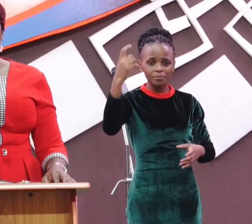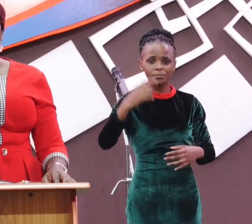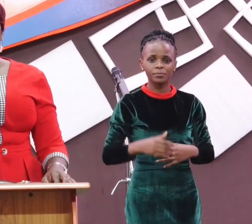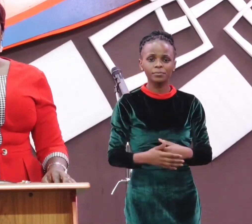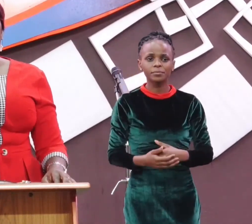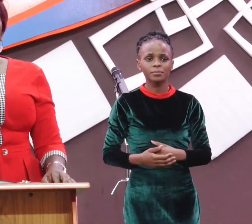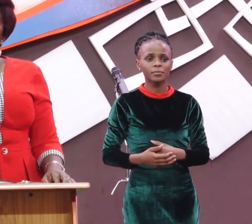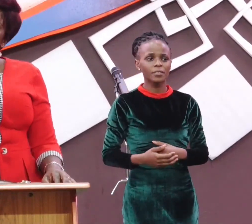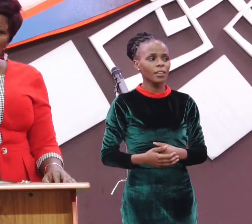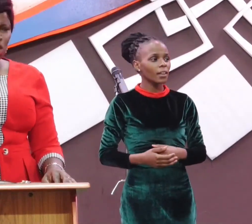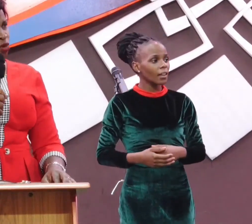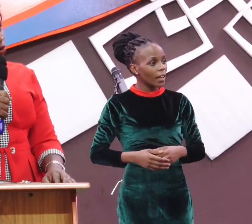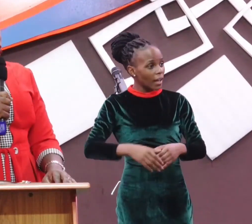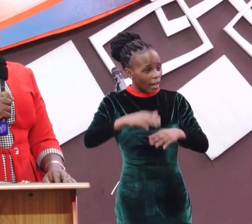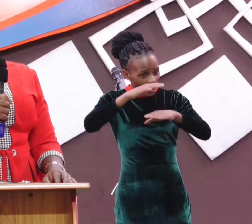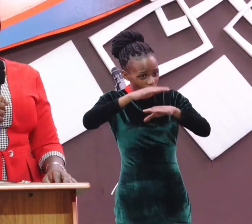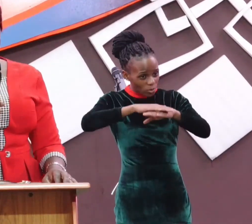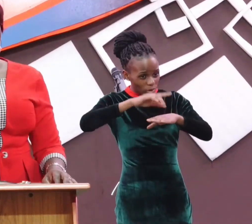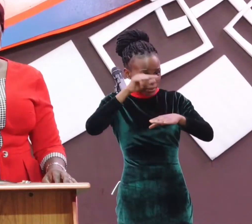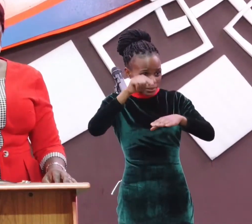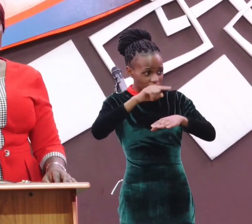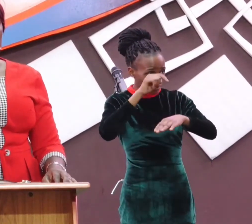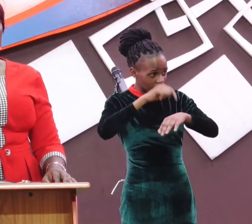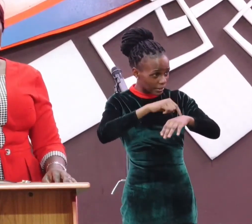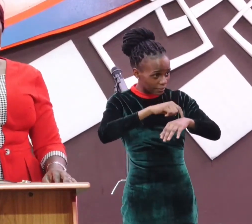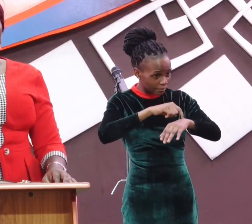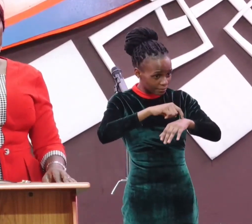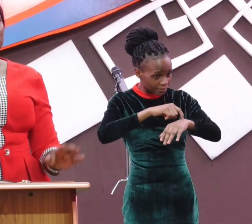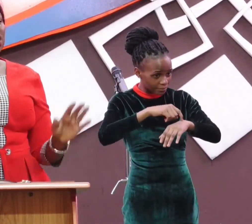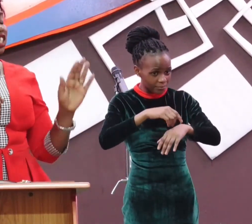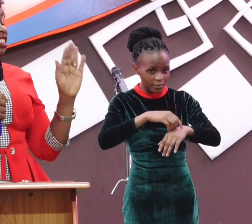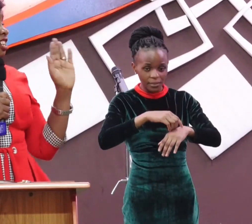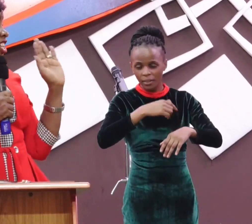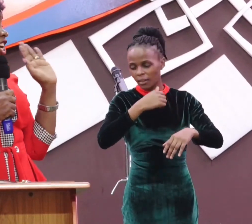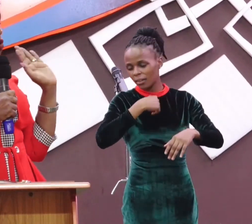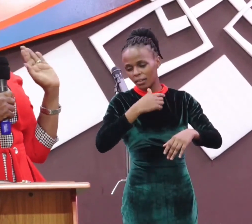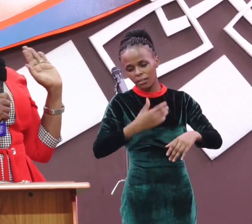dream. And this time round,